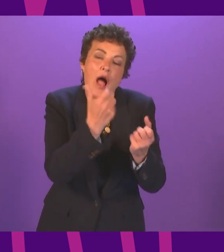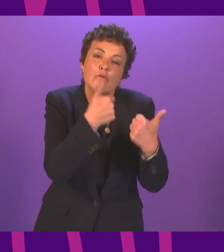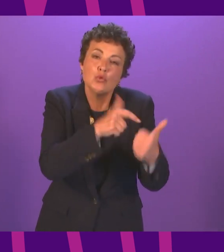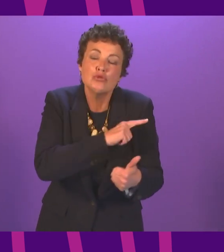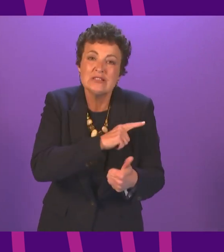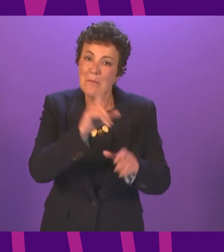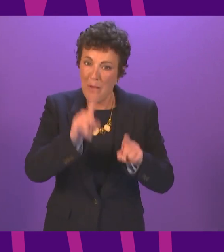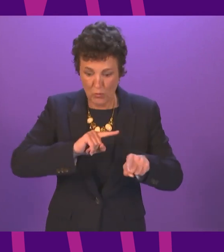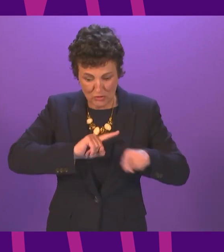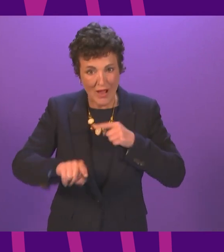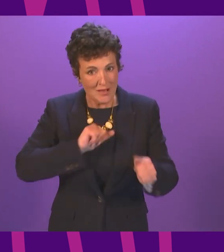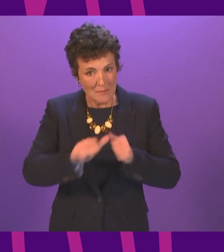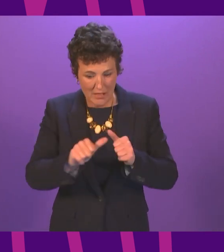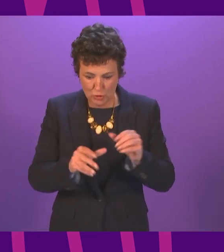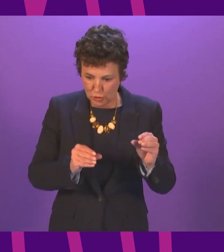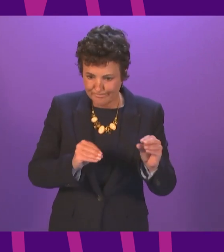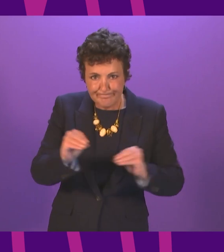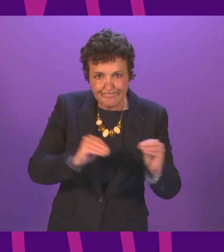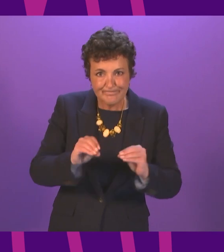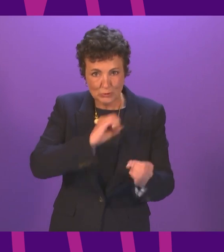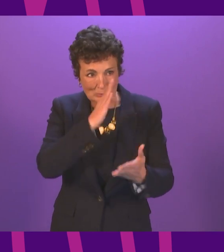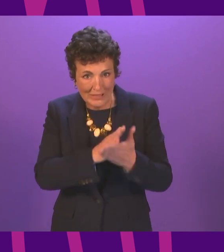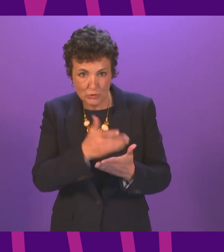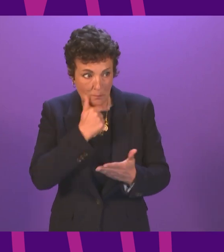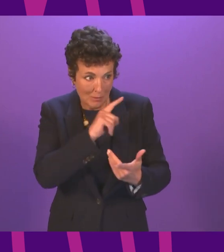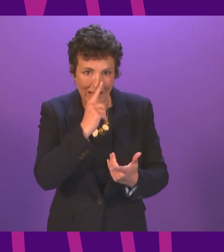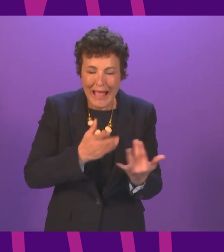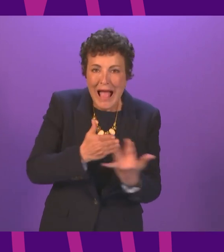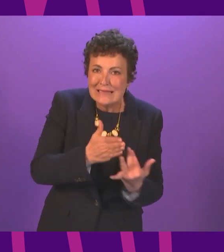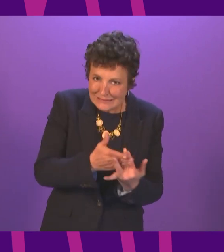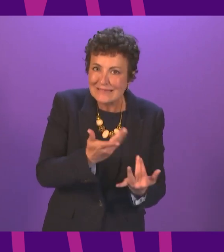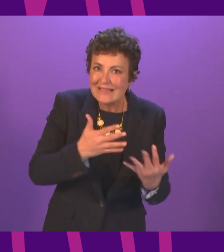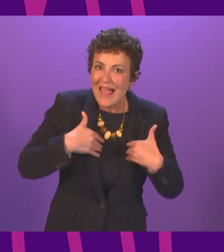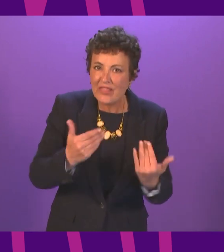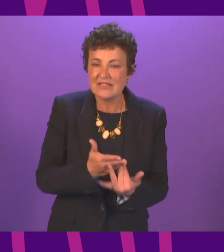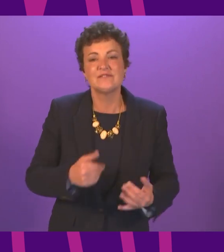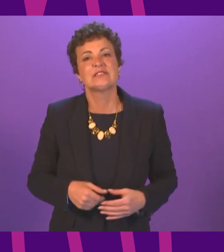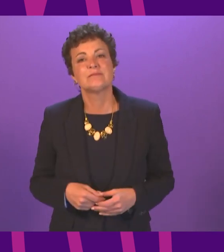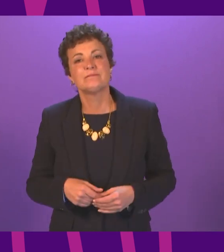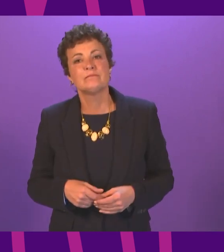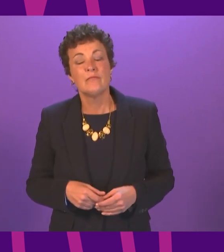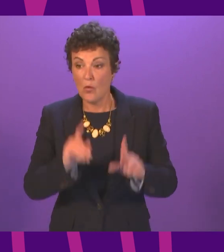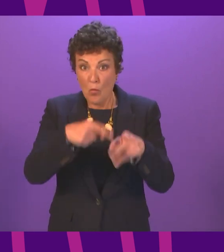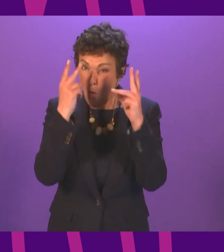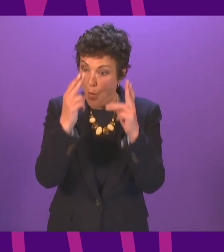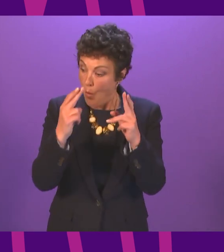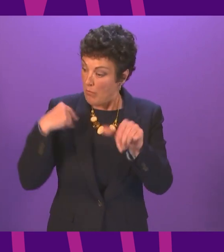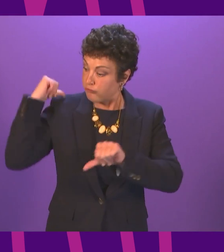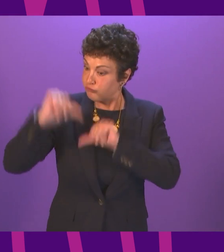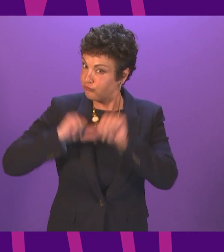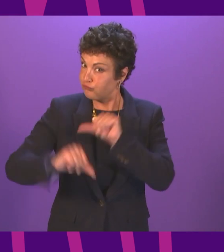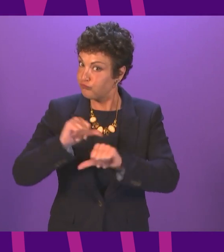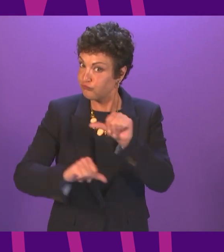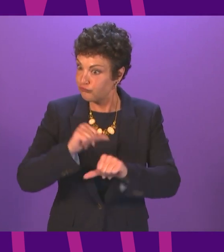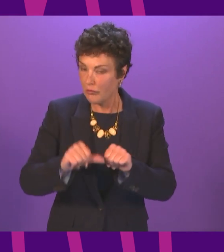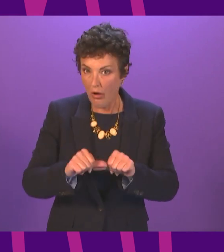as possible and to reach those who are often furthest away from health services. If we can continue to progress on vaccination and